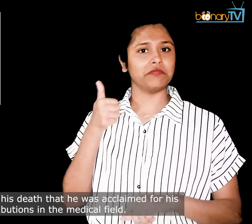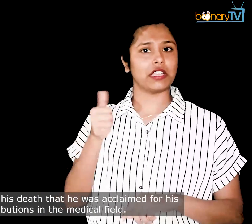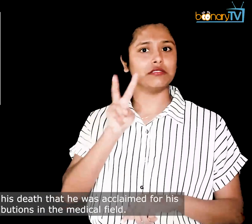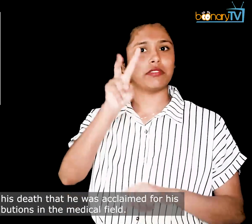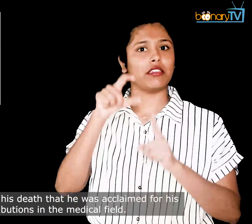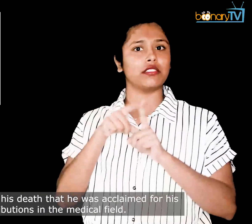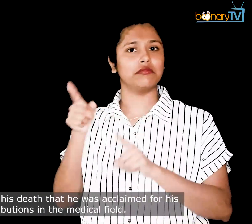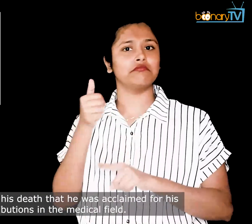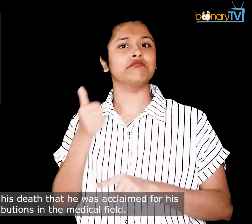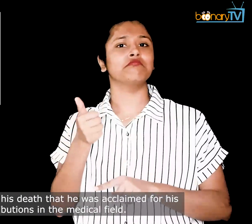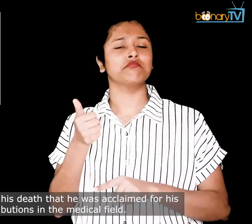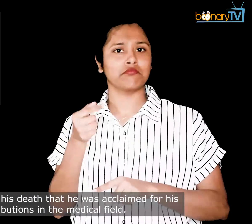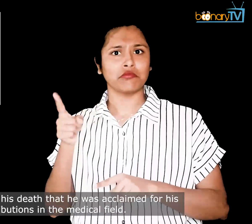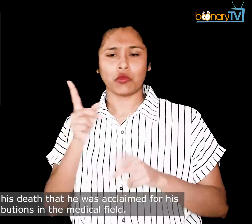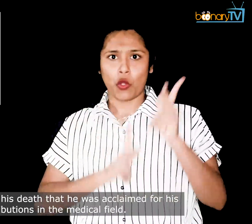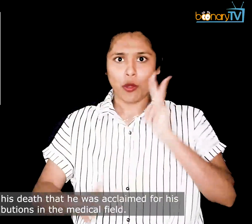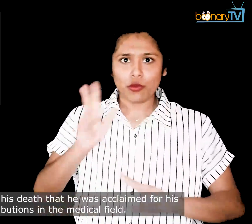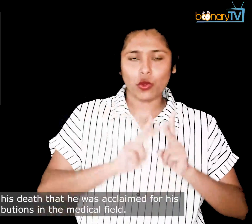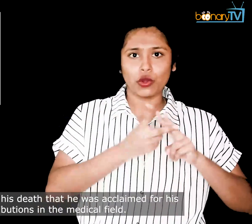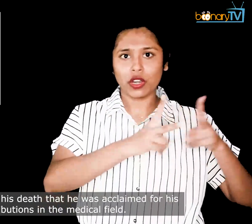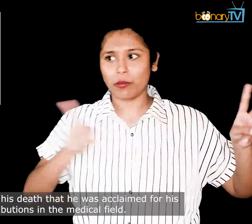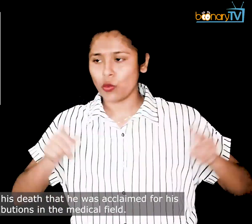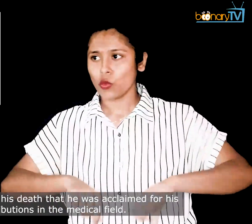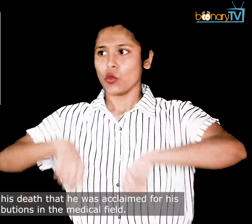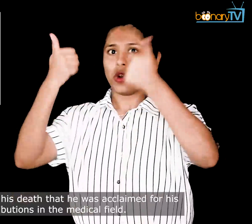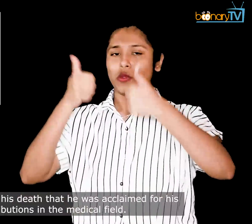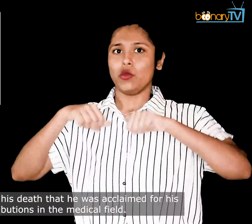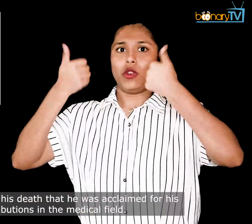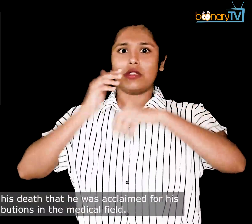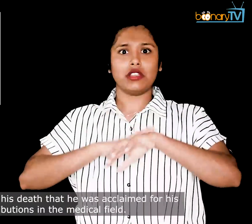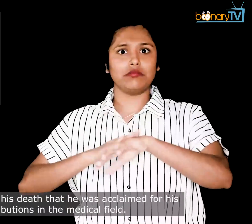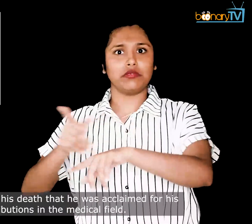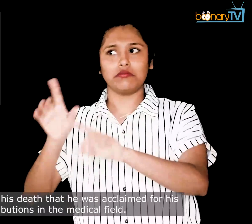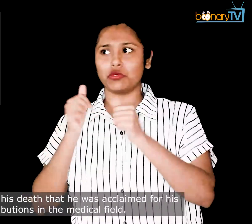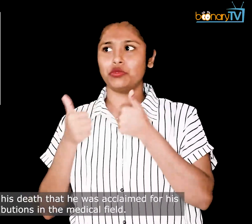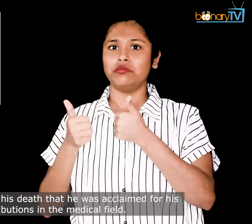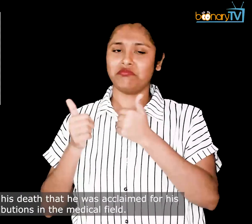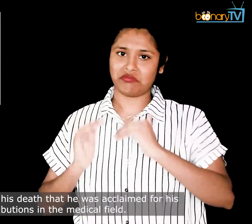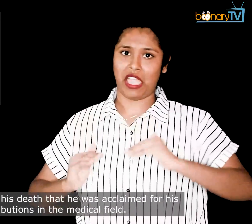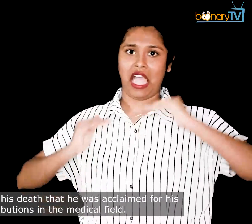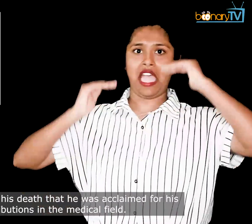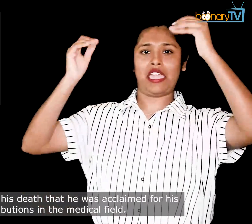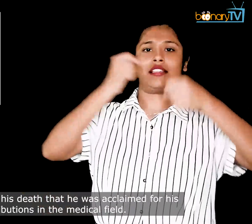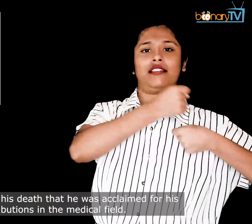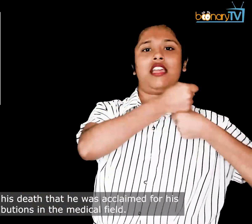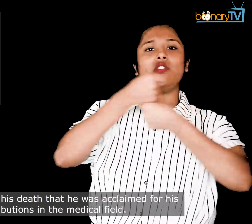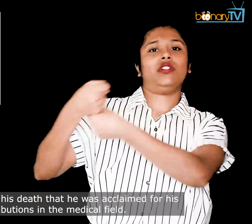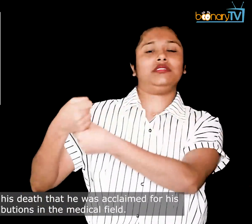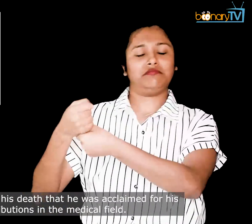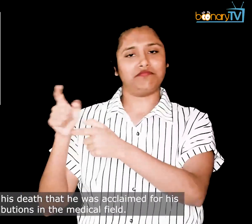was only after his death that he was acclaimed for his contributions in the medical field.